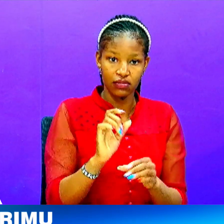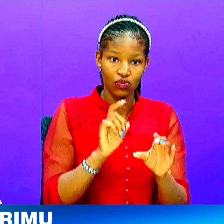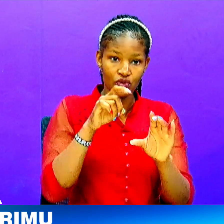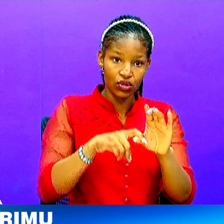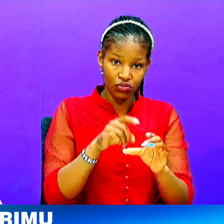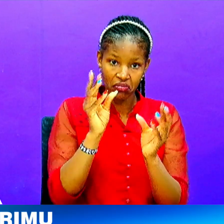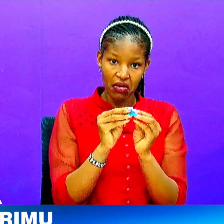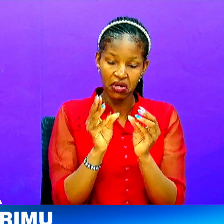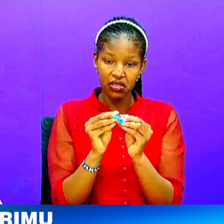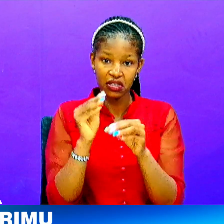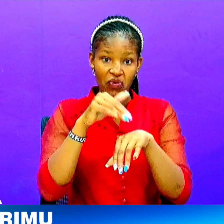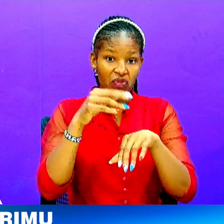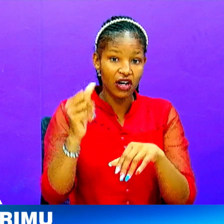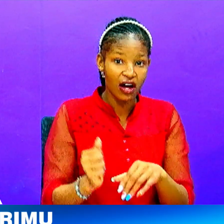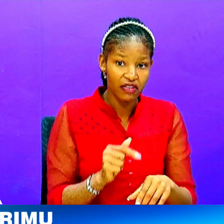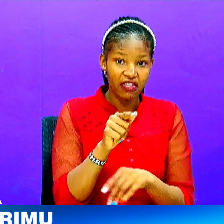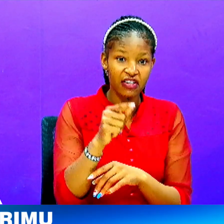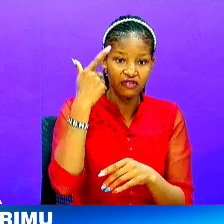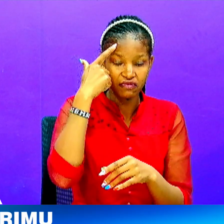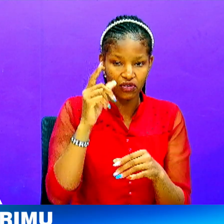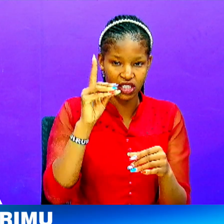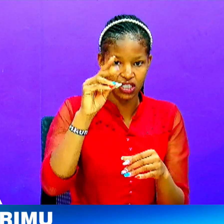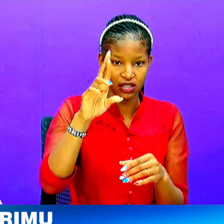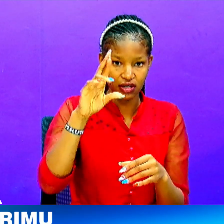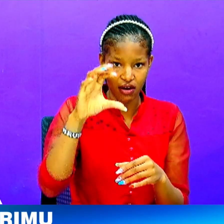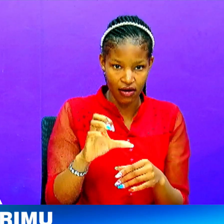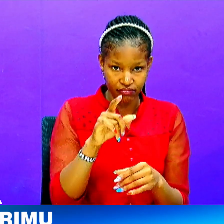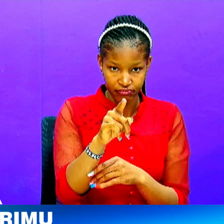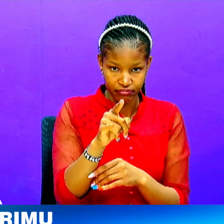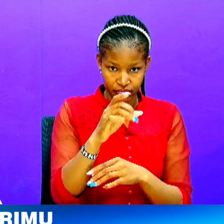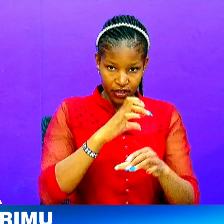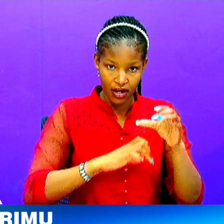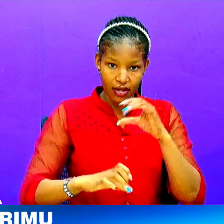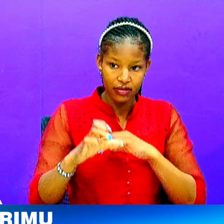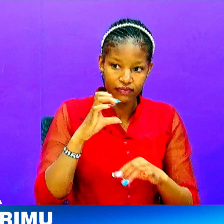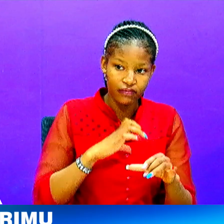Eac-Sadc joint meeting on the Democratic Republic of Congo